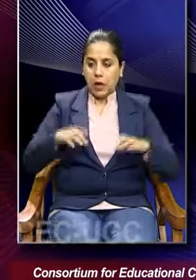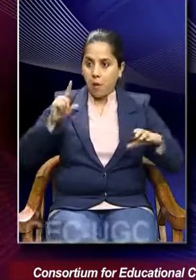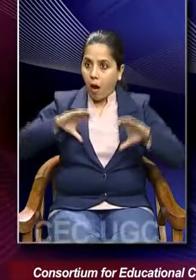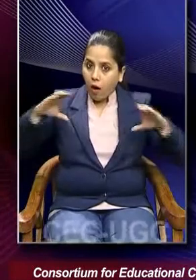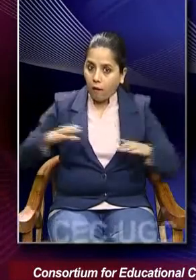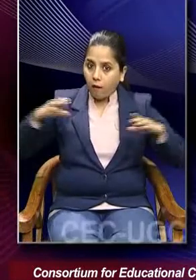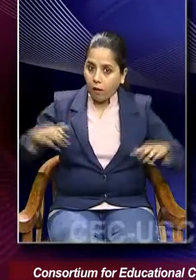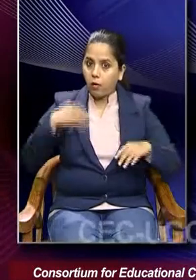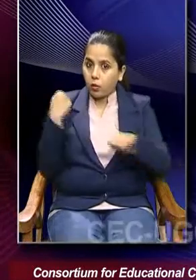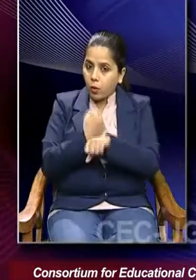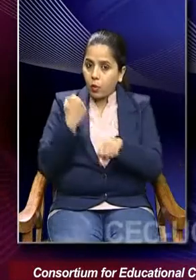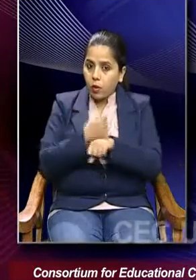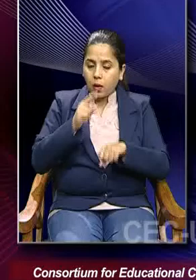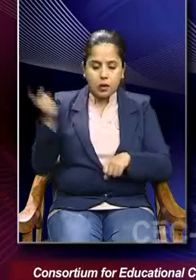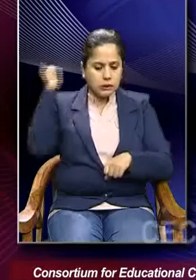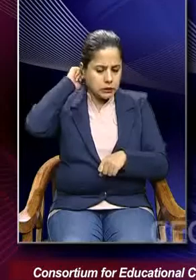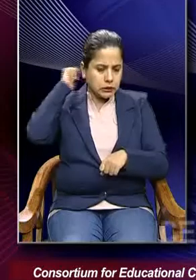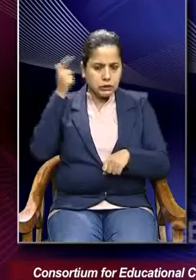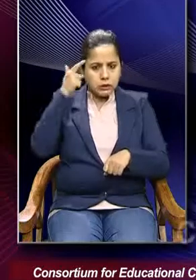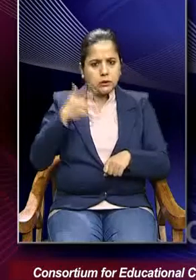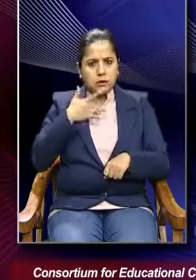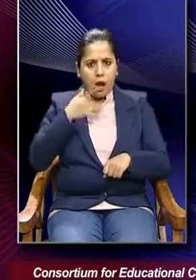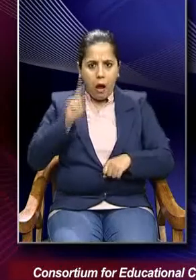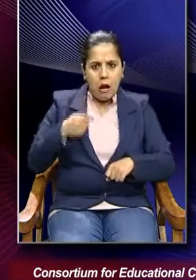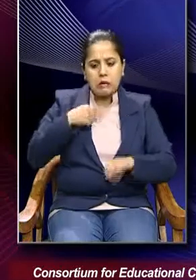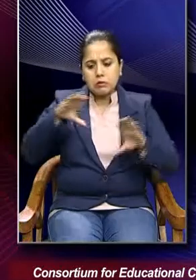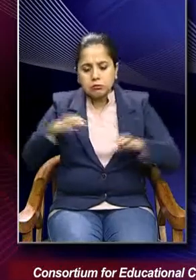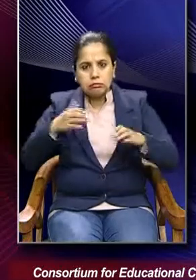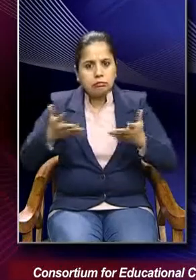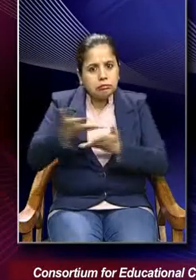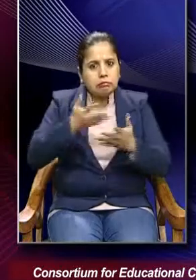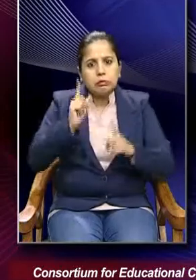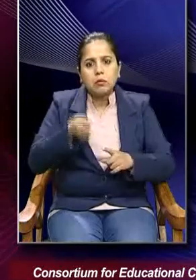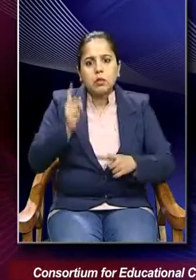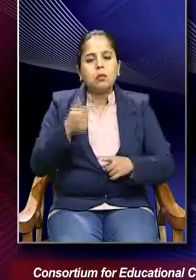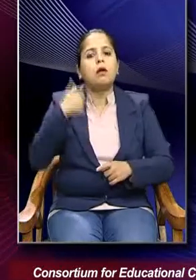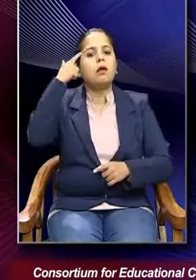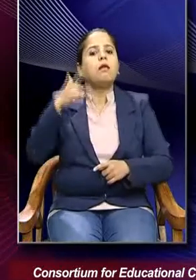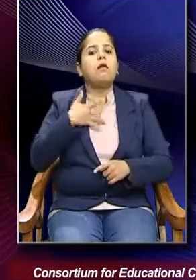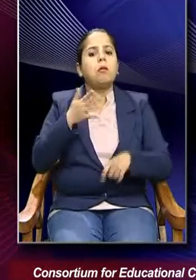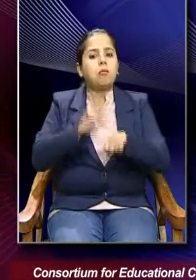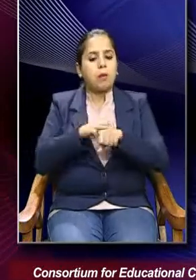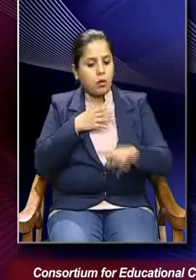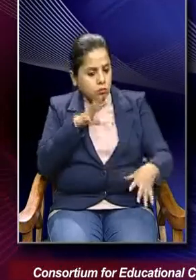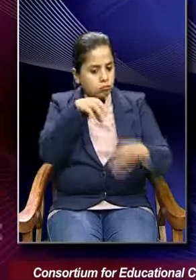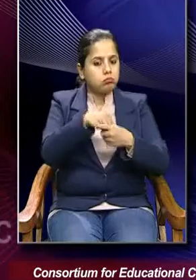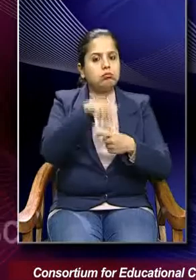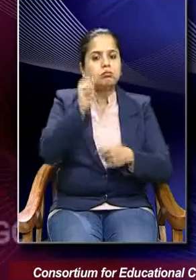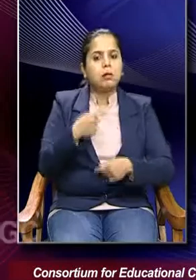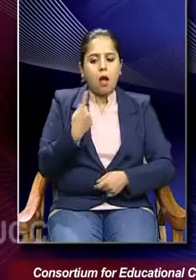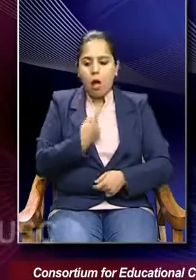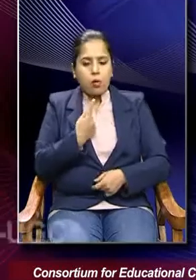The collective consciousness is the feeling of belonging to a group, to be a member of that group. So that